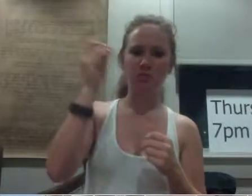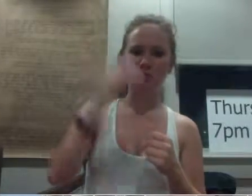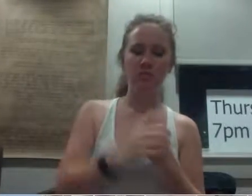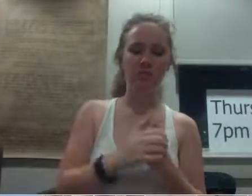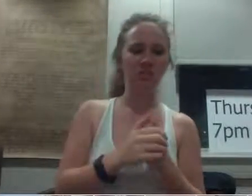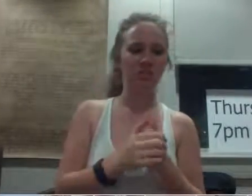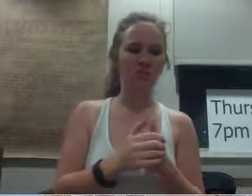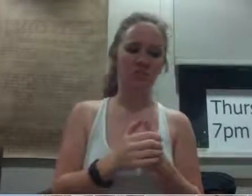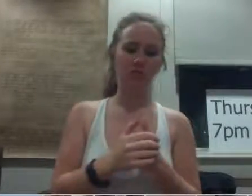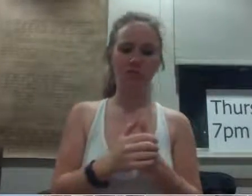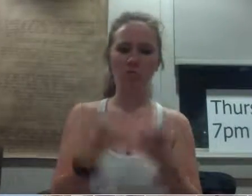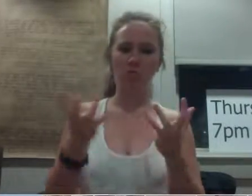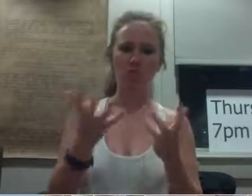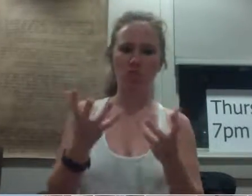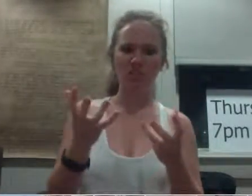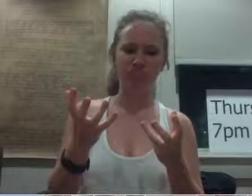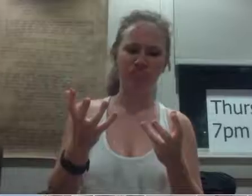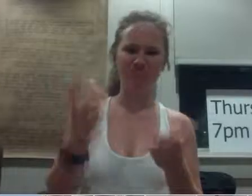don't understand that.